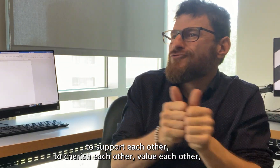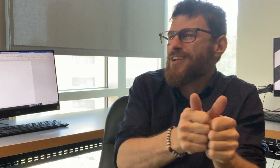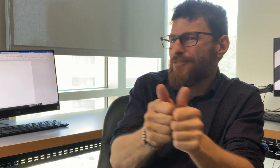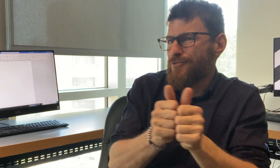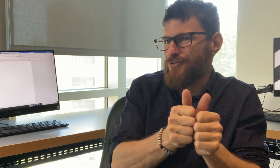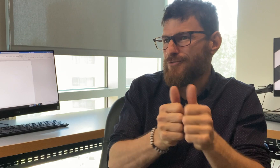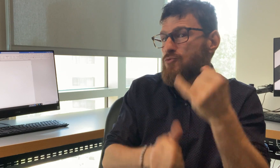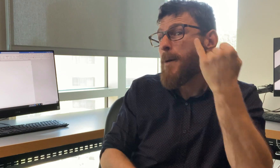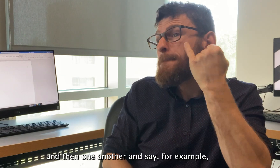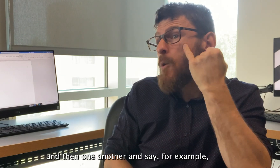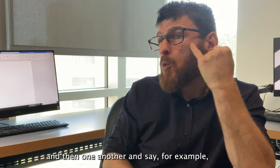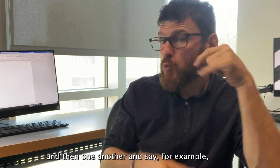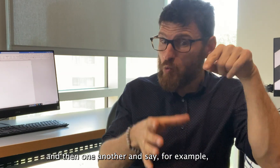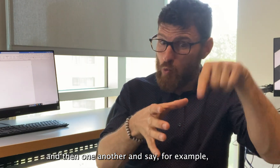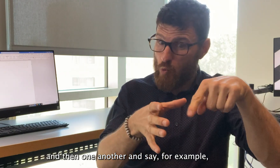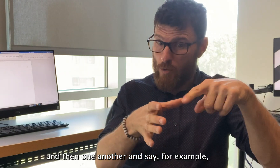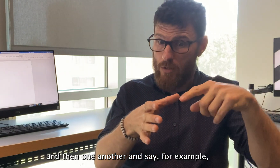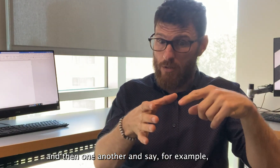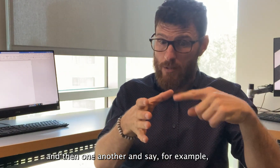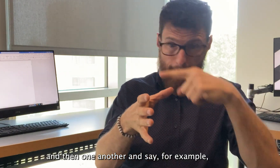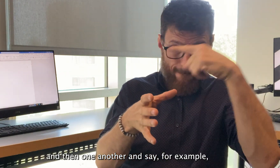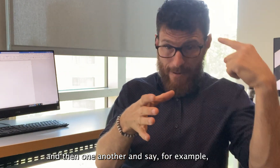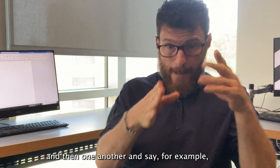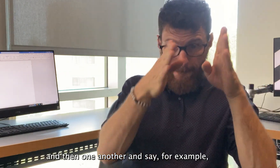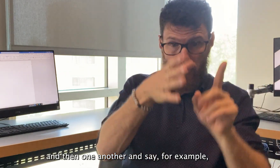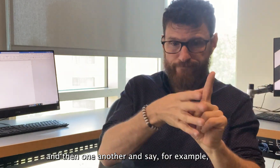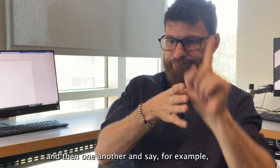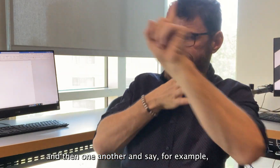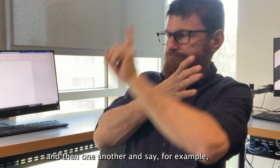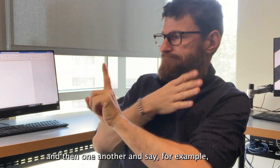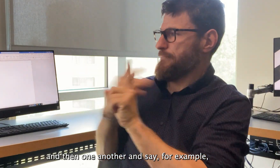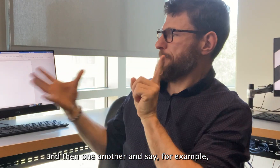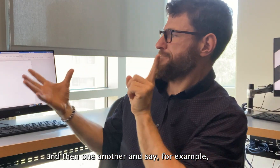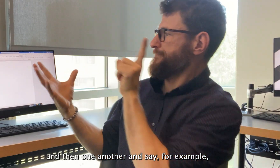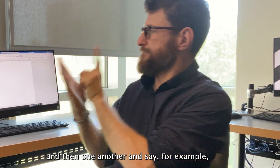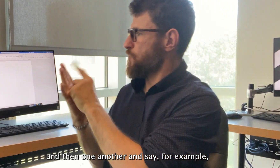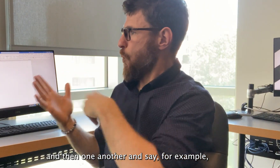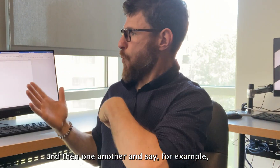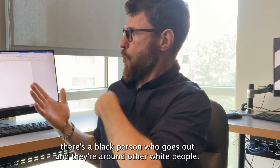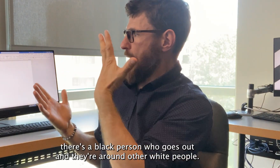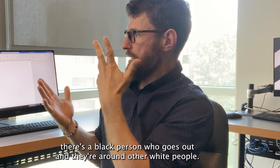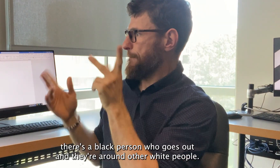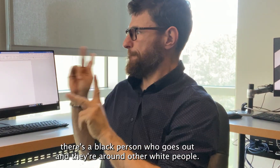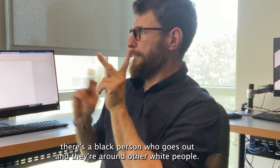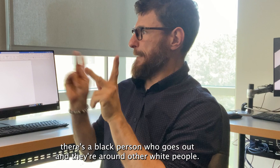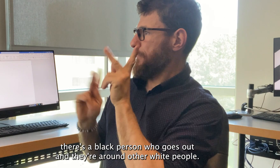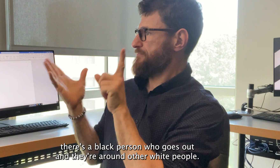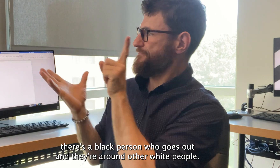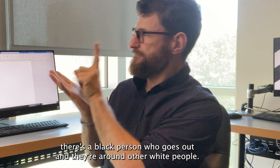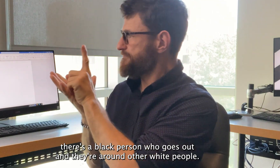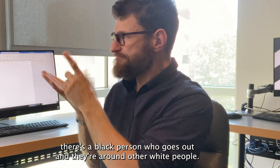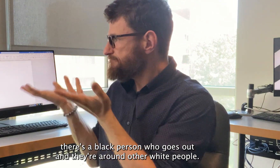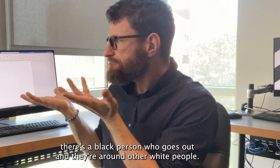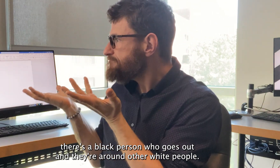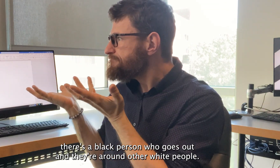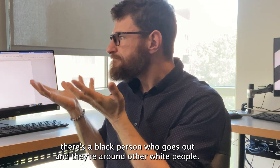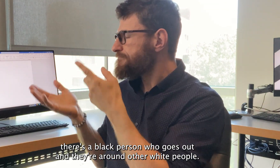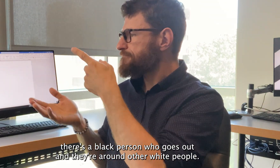other, and so then one another. And say, for example, there's a Black person who goes out and they're around other white